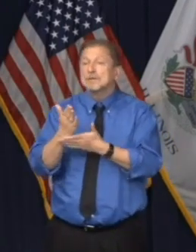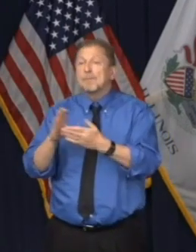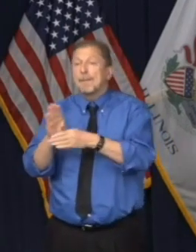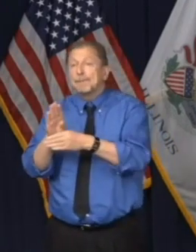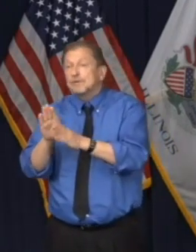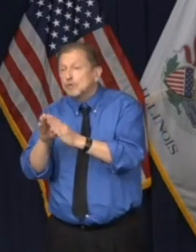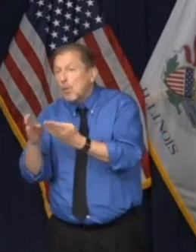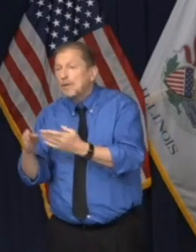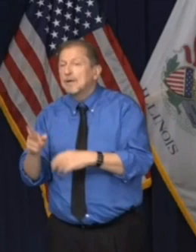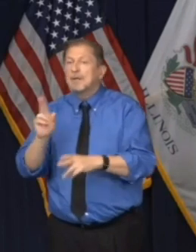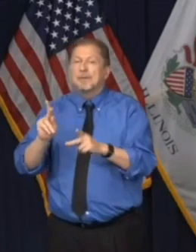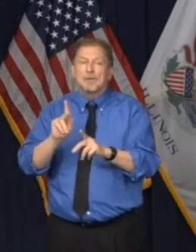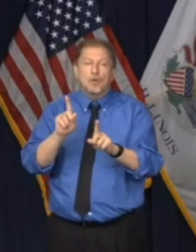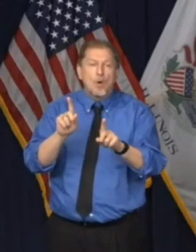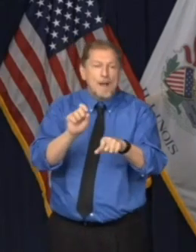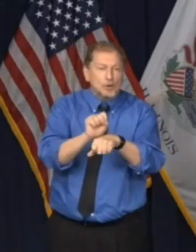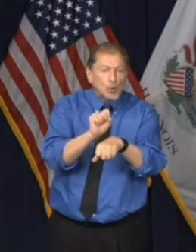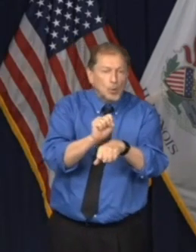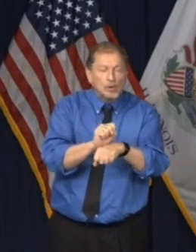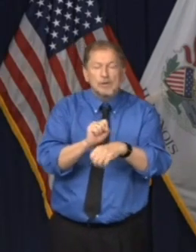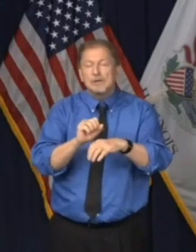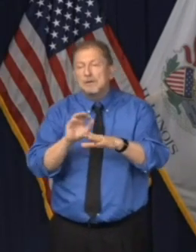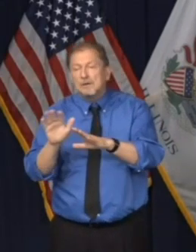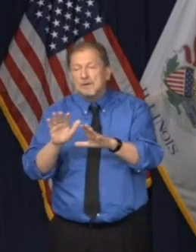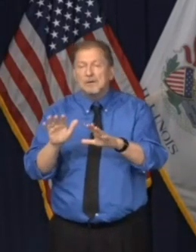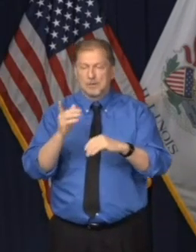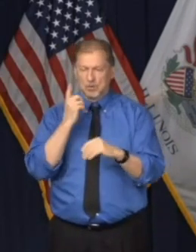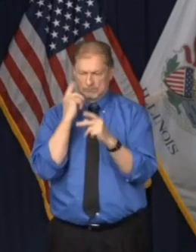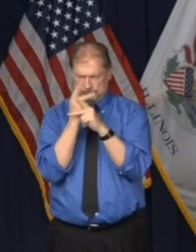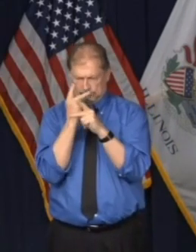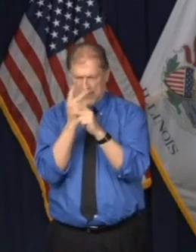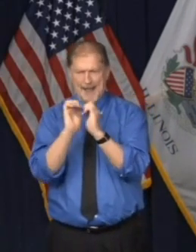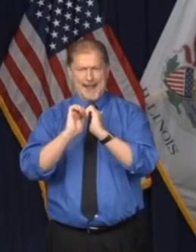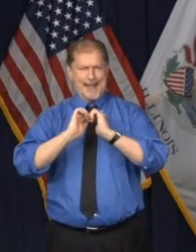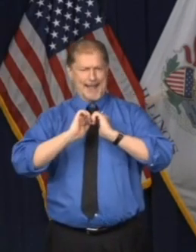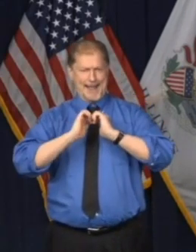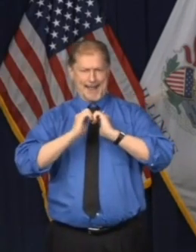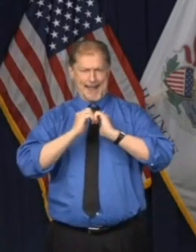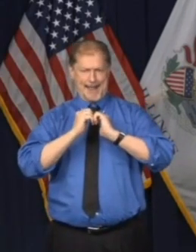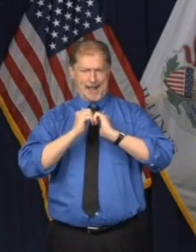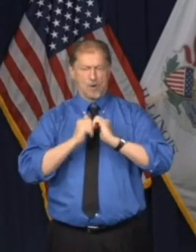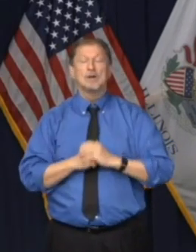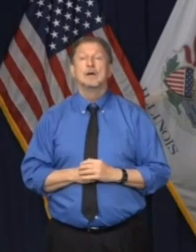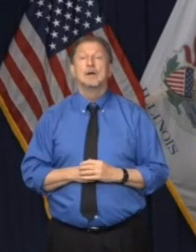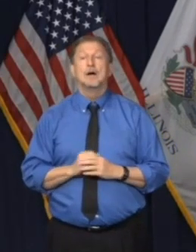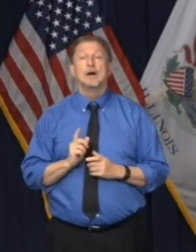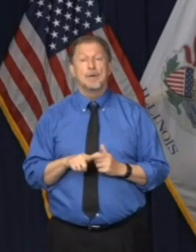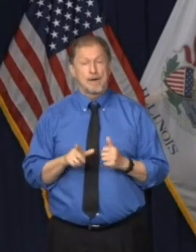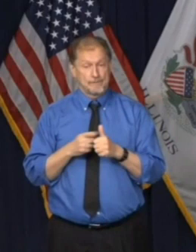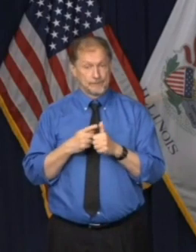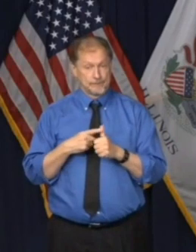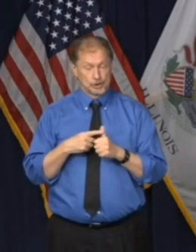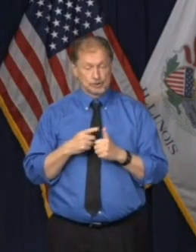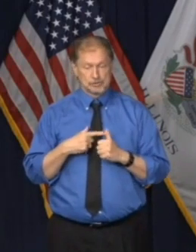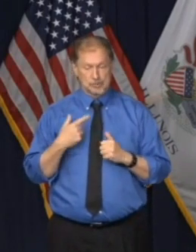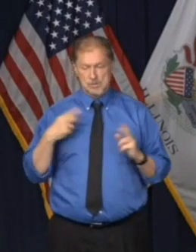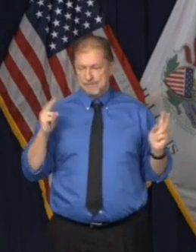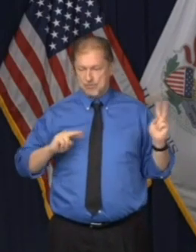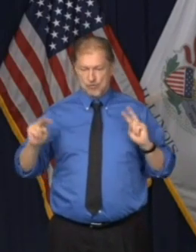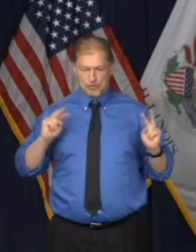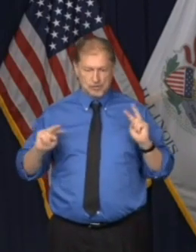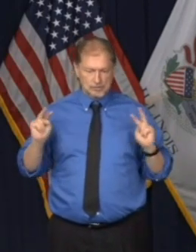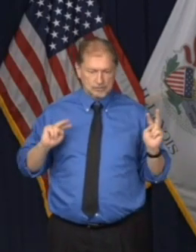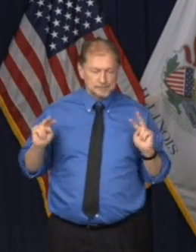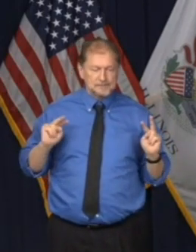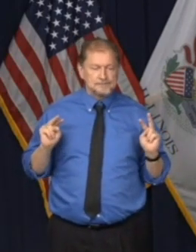people, reopening things, I absolutely think that we need to look at, where the capacity